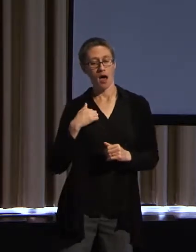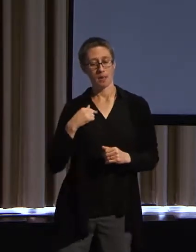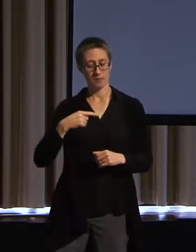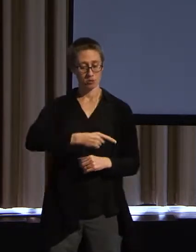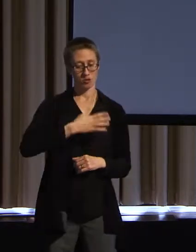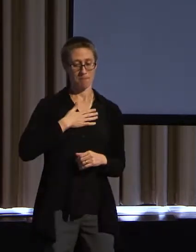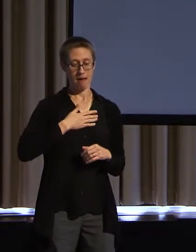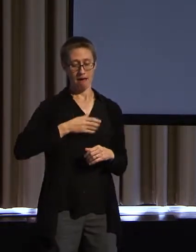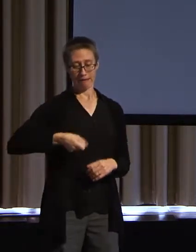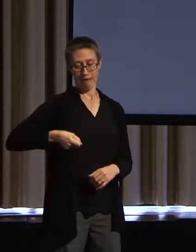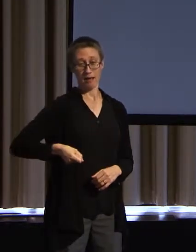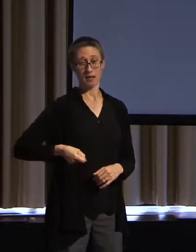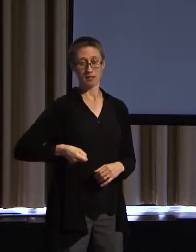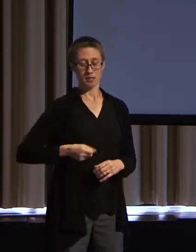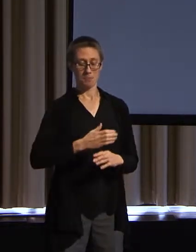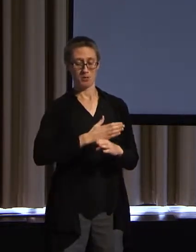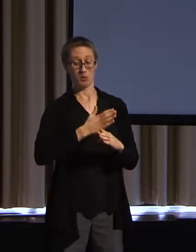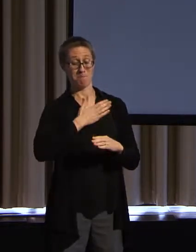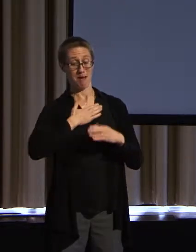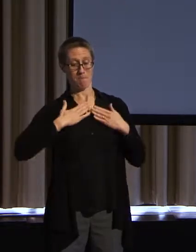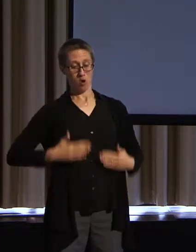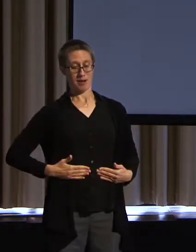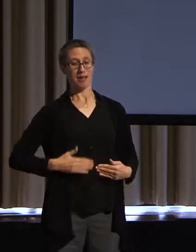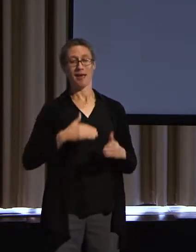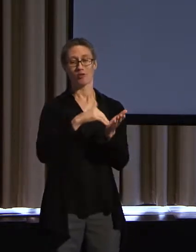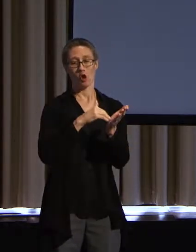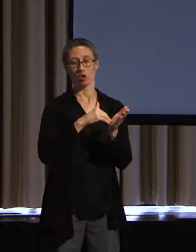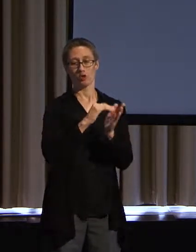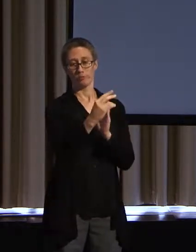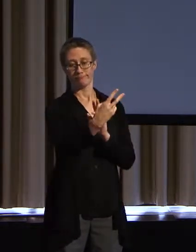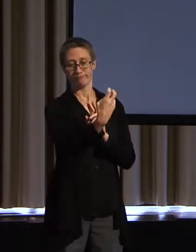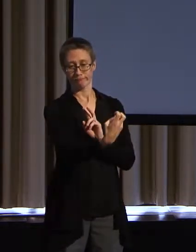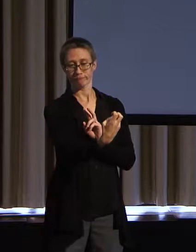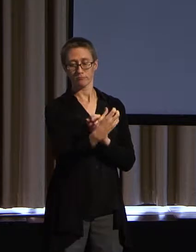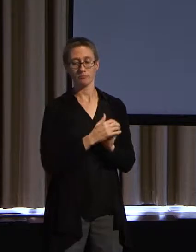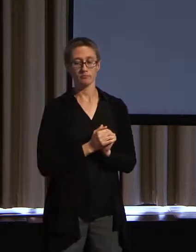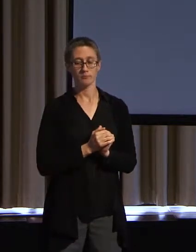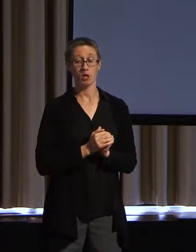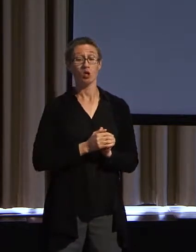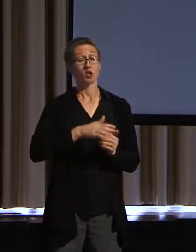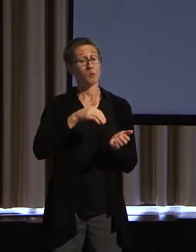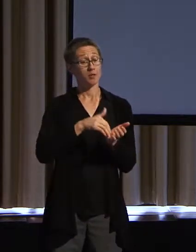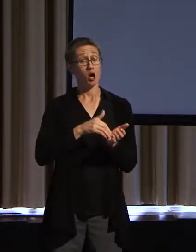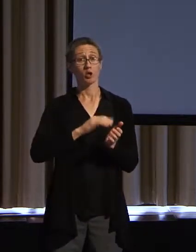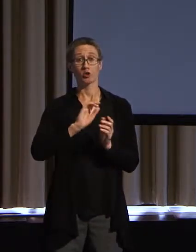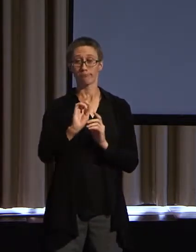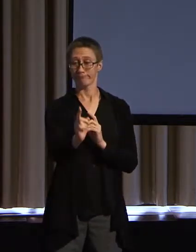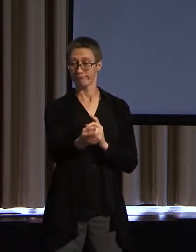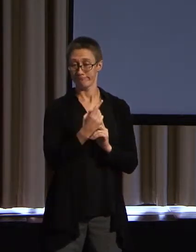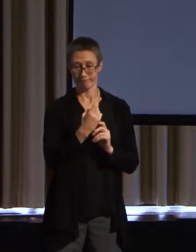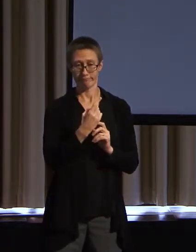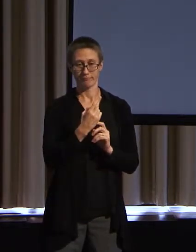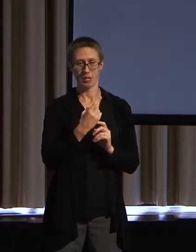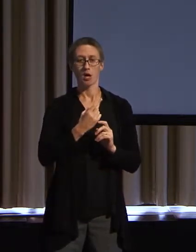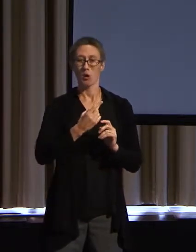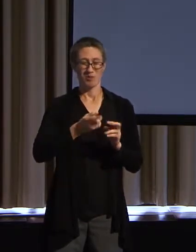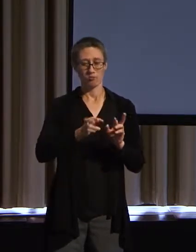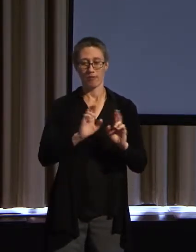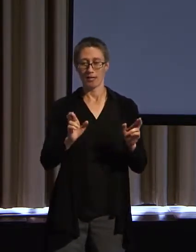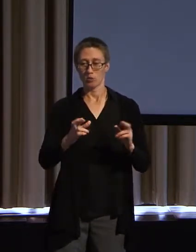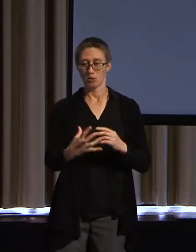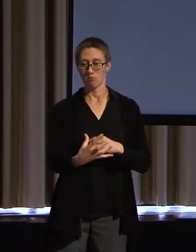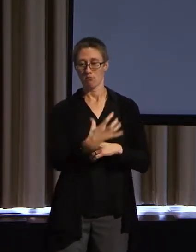body and the space where the doctor would sit. When the doctor came in, and inevitably went to grab at my body without listening to what I